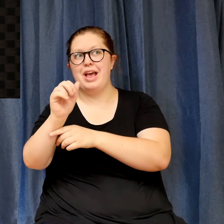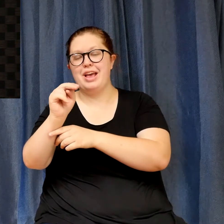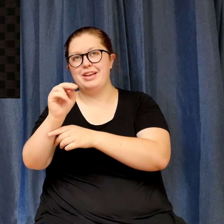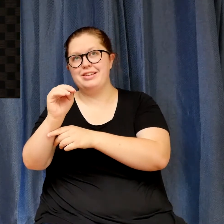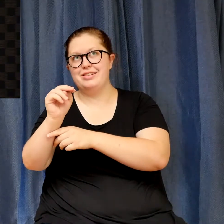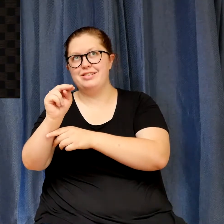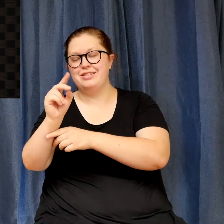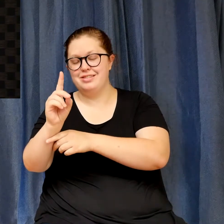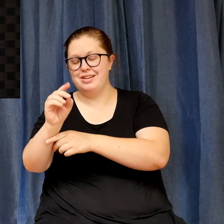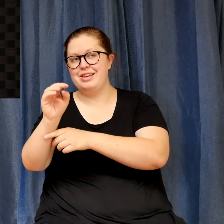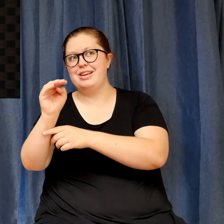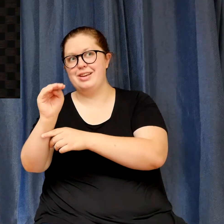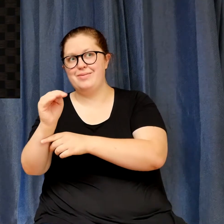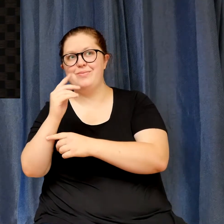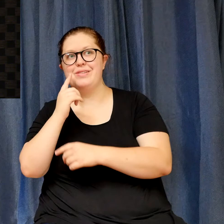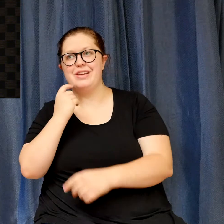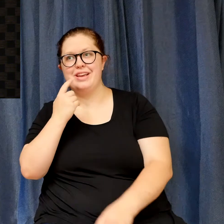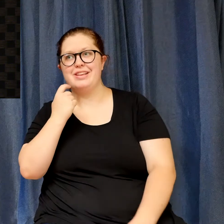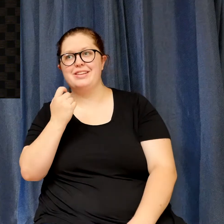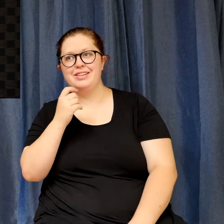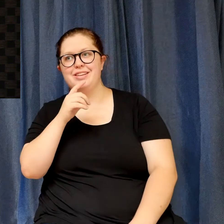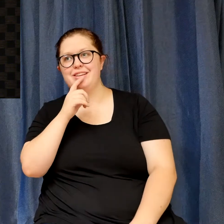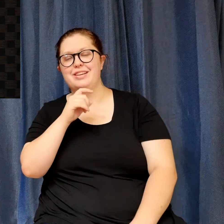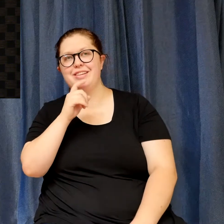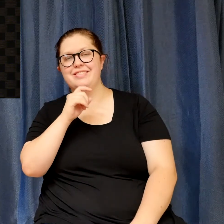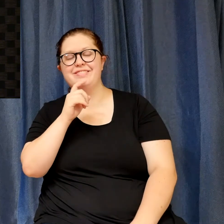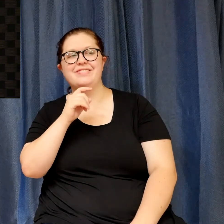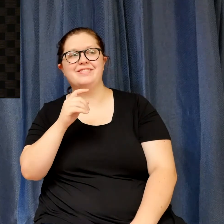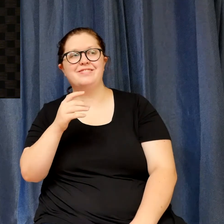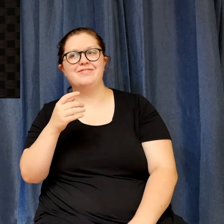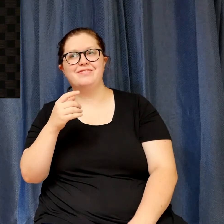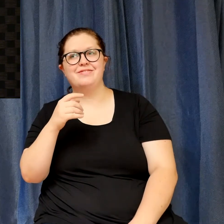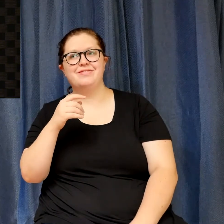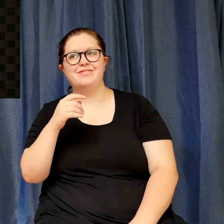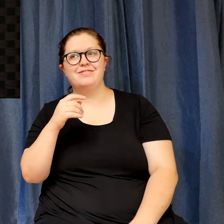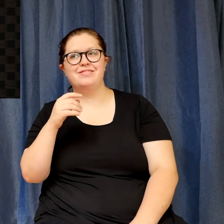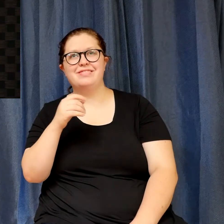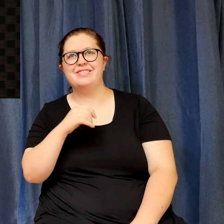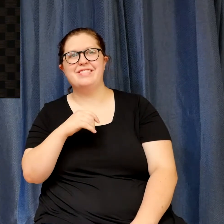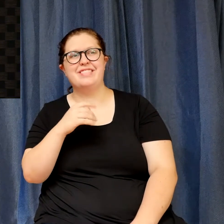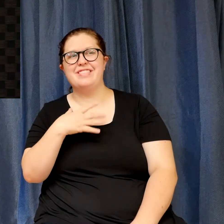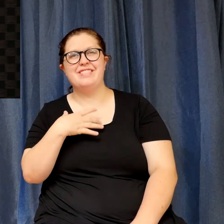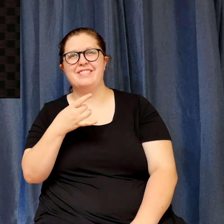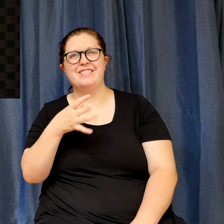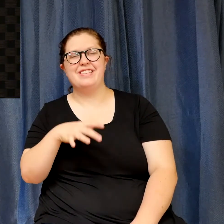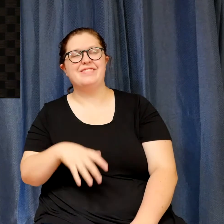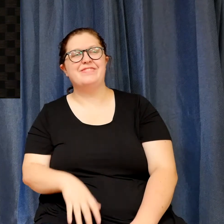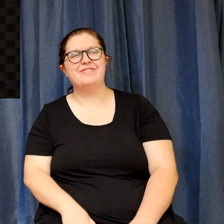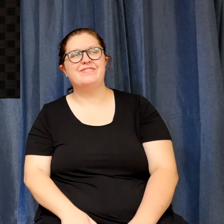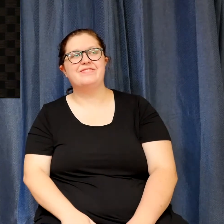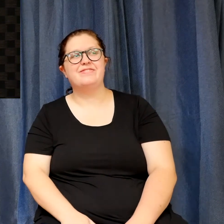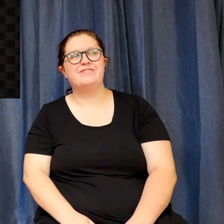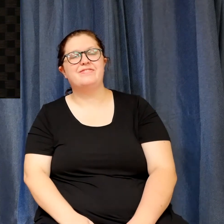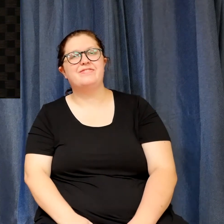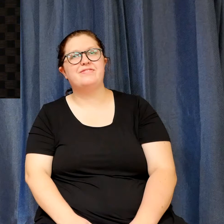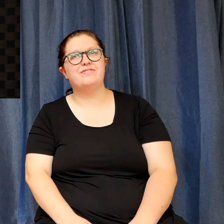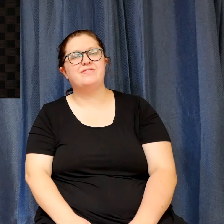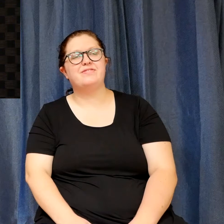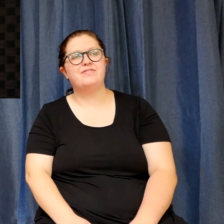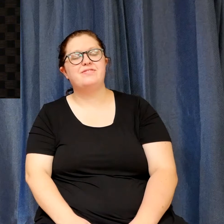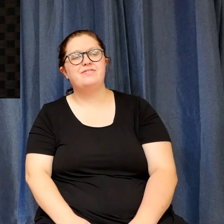them for the longest time. So, my caregivers were certainly the miracle workers of